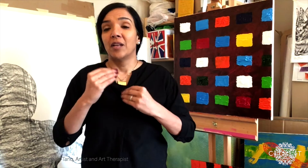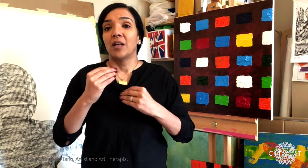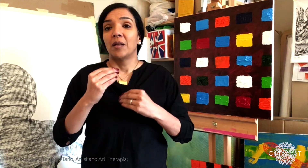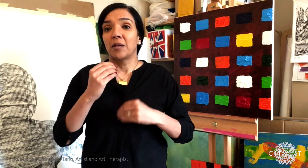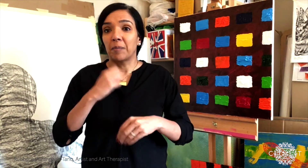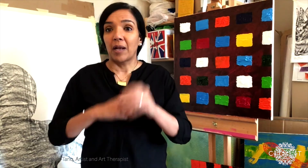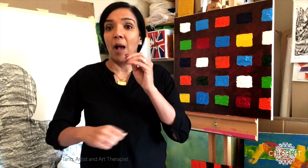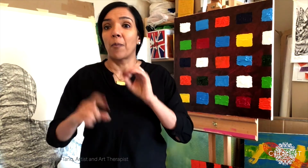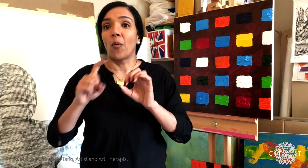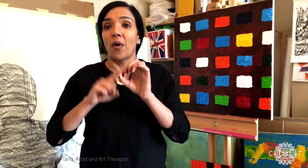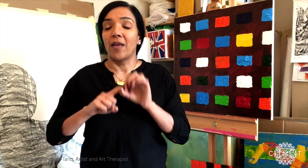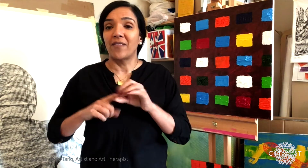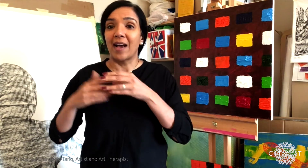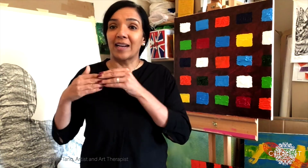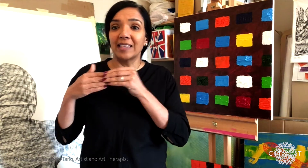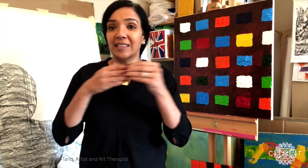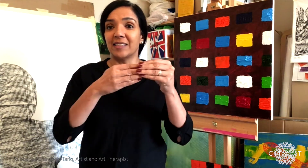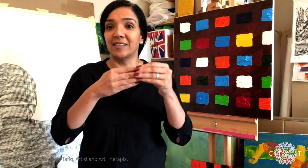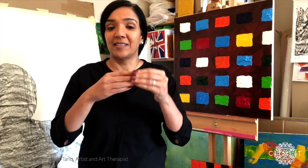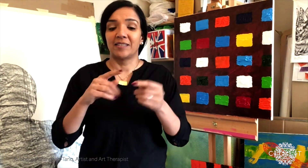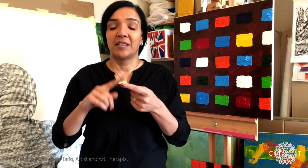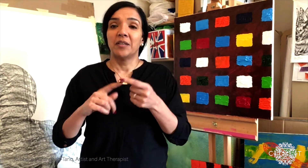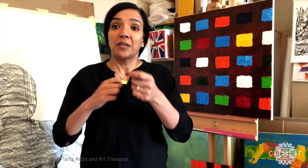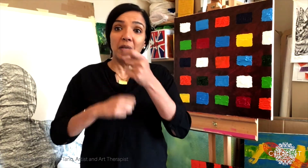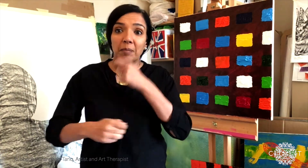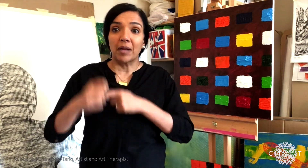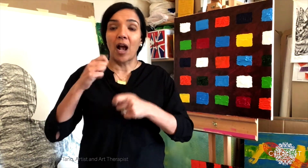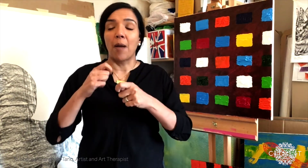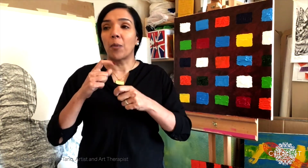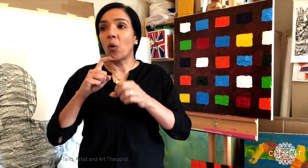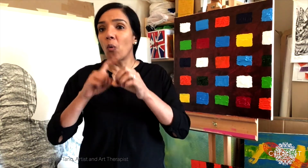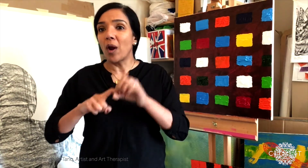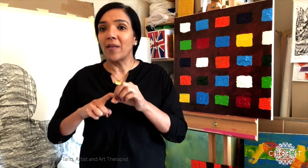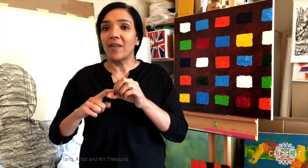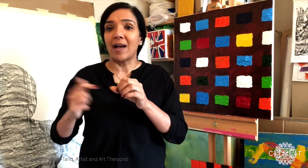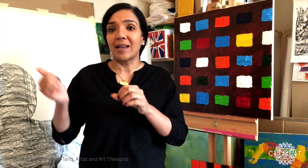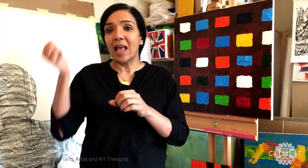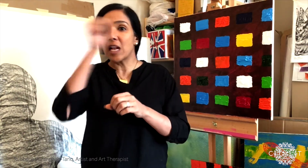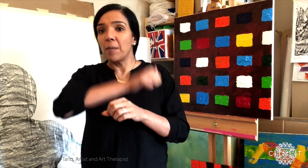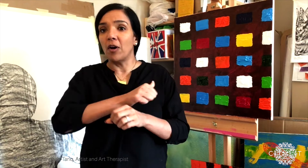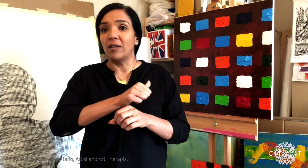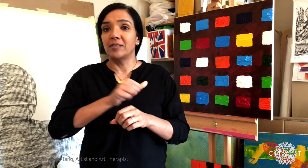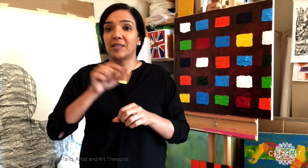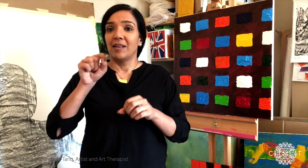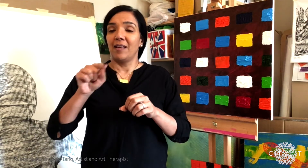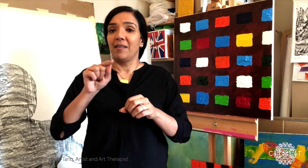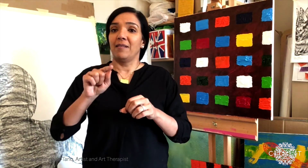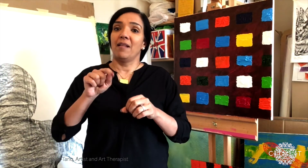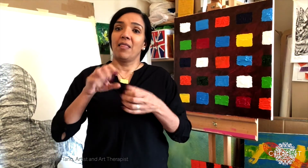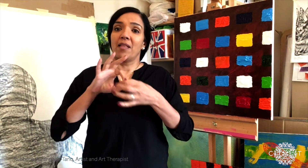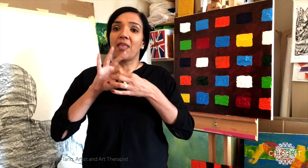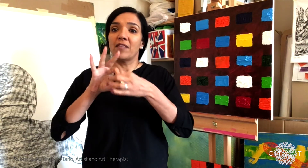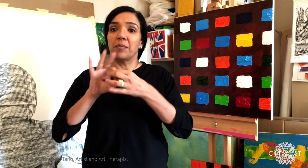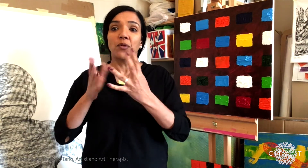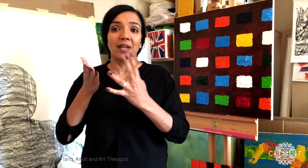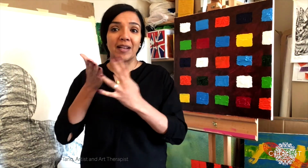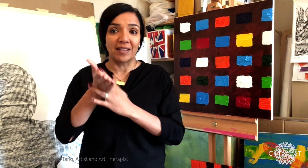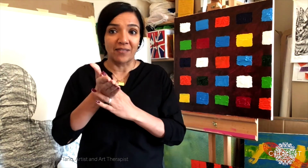to become qualified leaders, to become qualified experts in the therapeutic